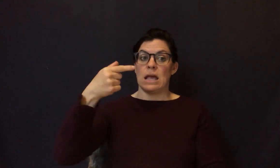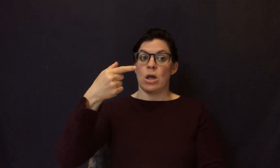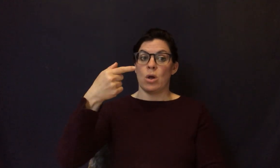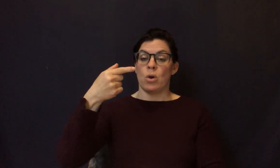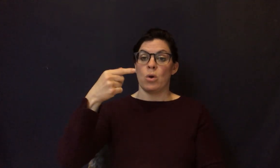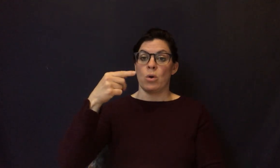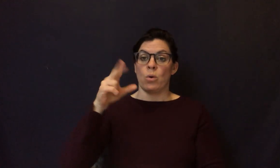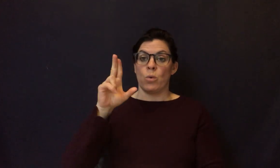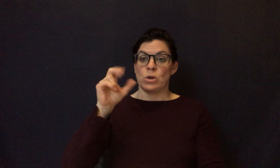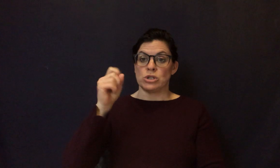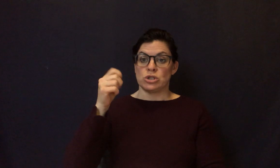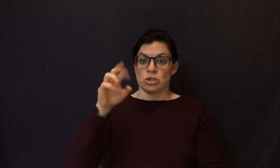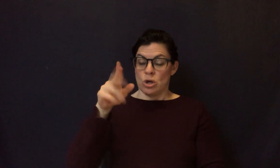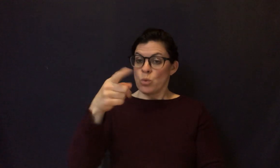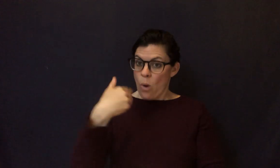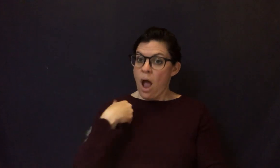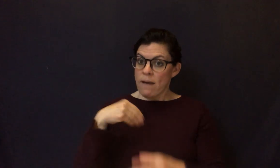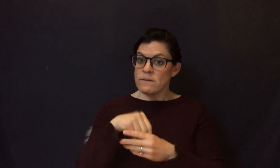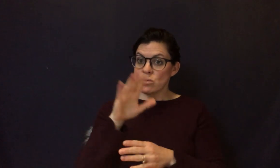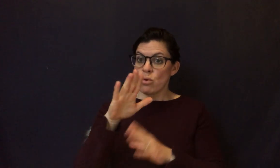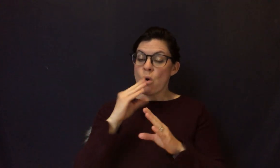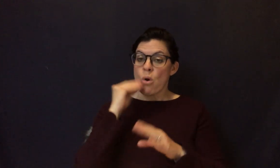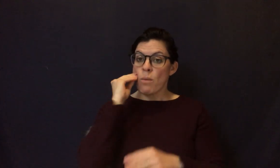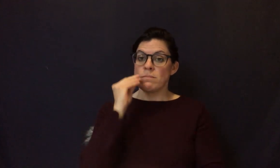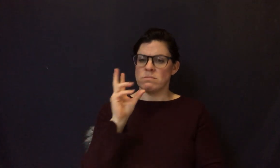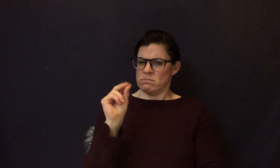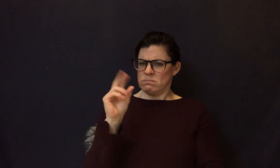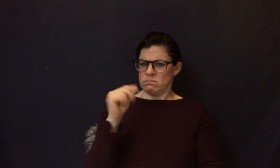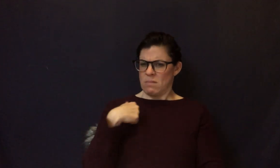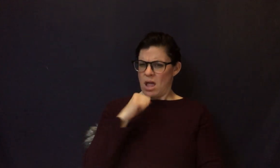No, I really don't have one. Yes, you do.